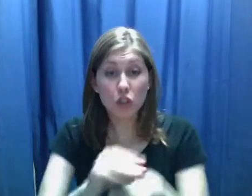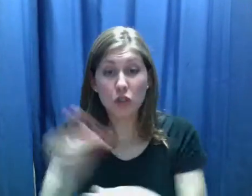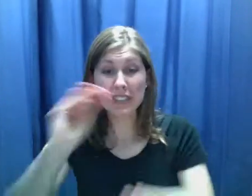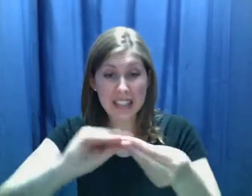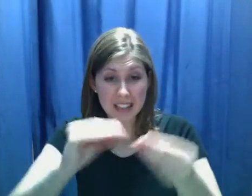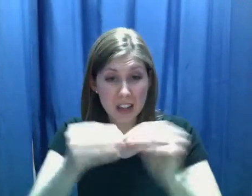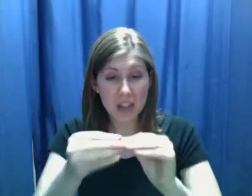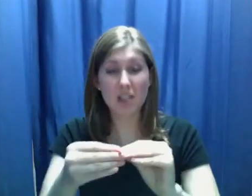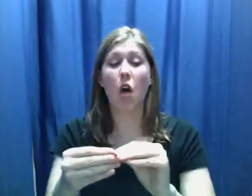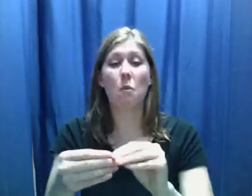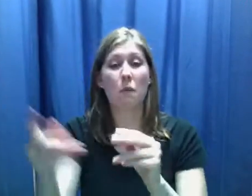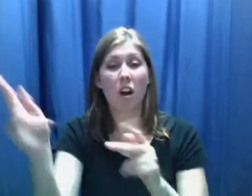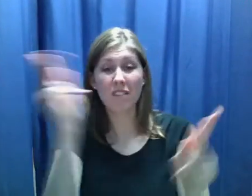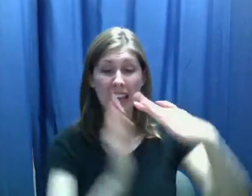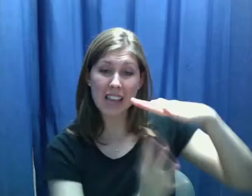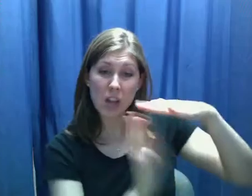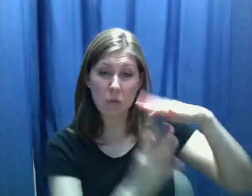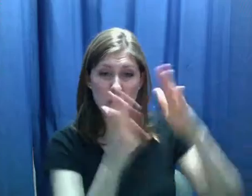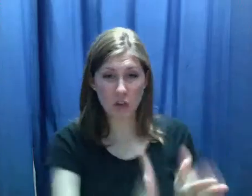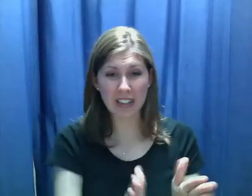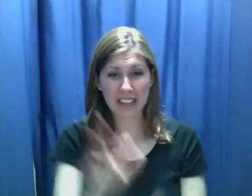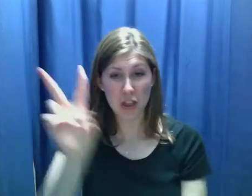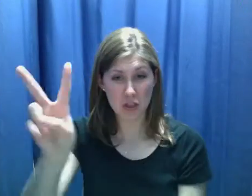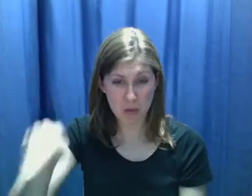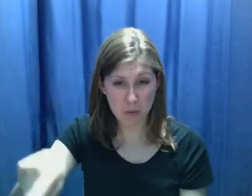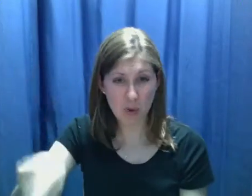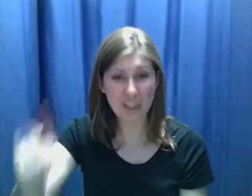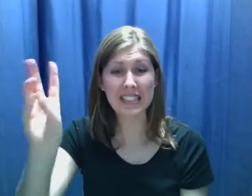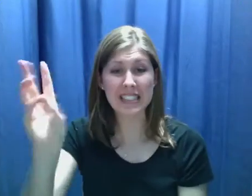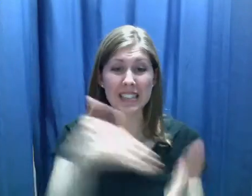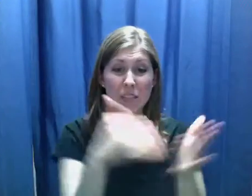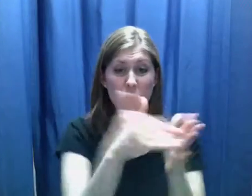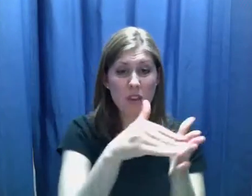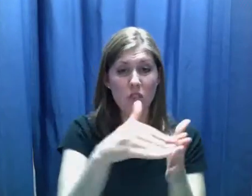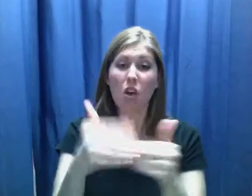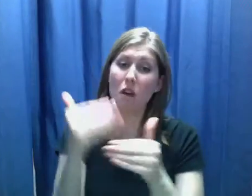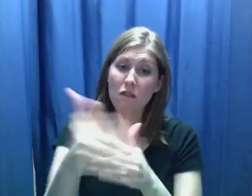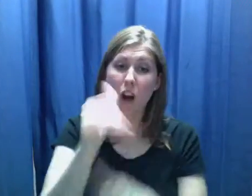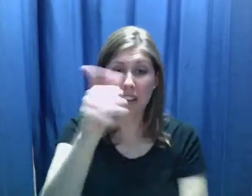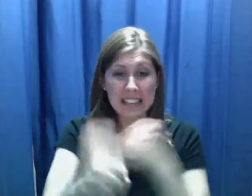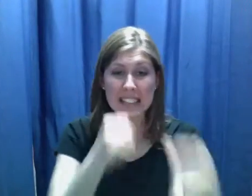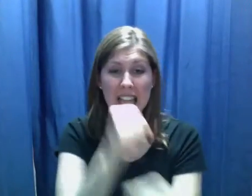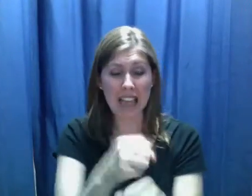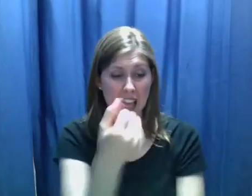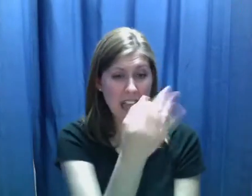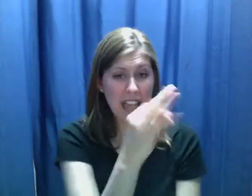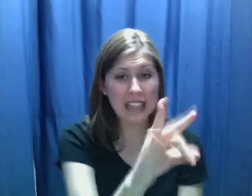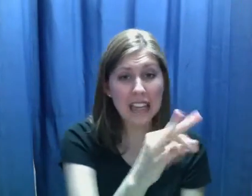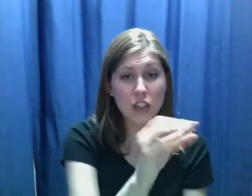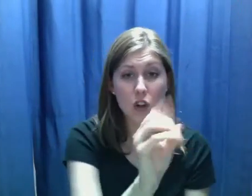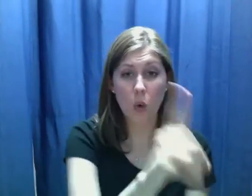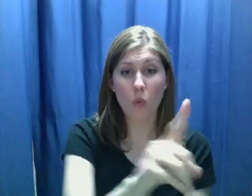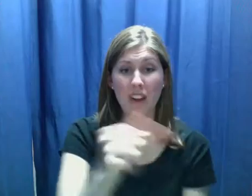million, with the following decade, 1901 to 1910, experiencing an immigration peak of 8